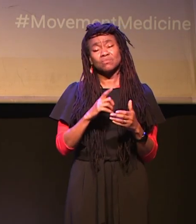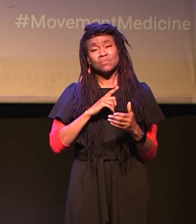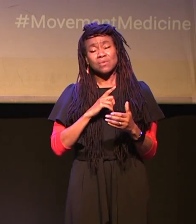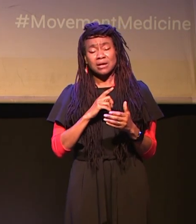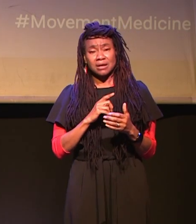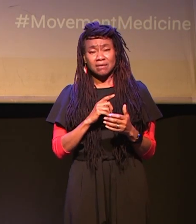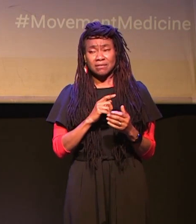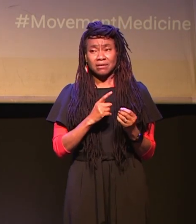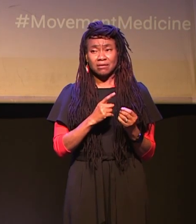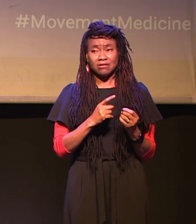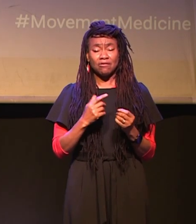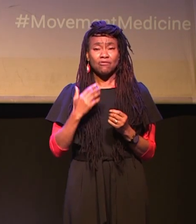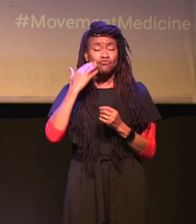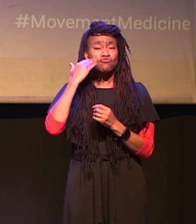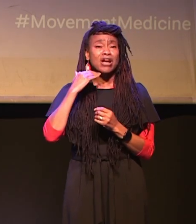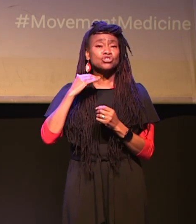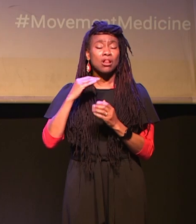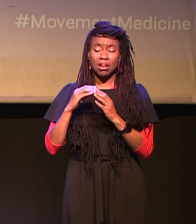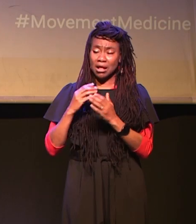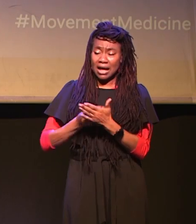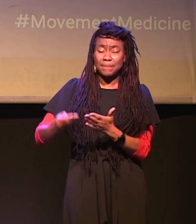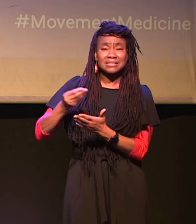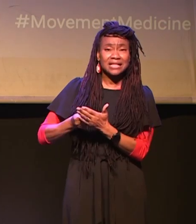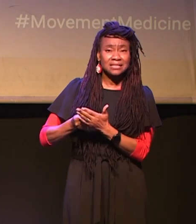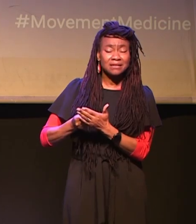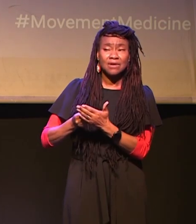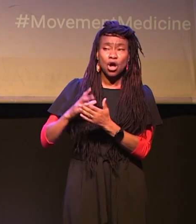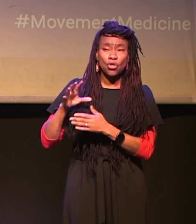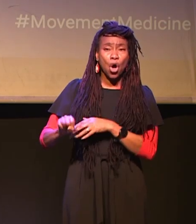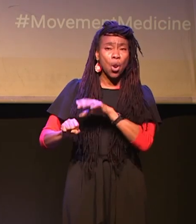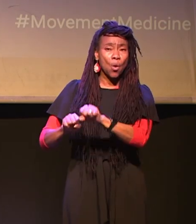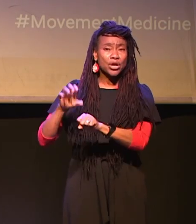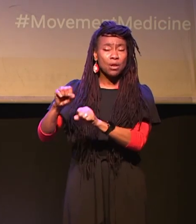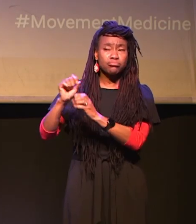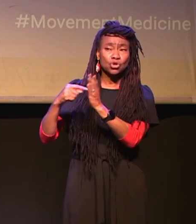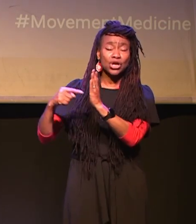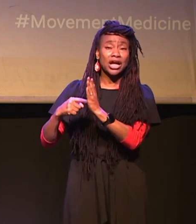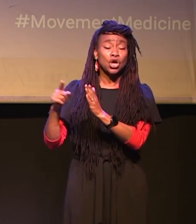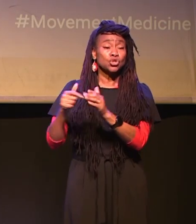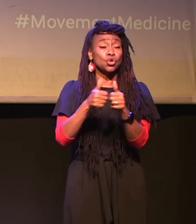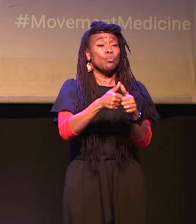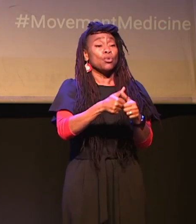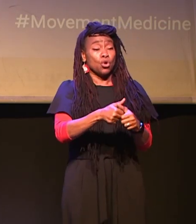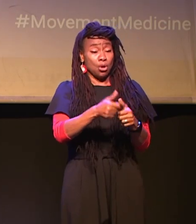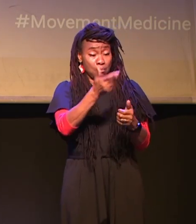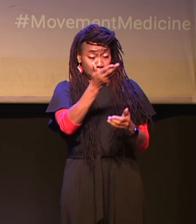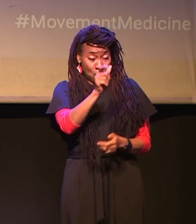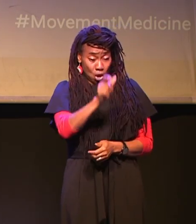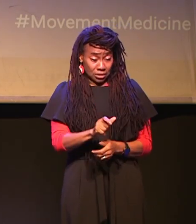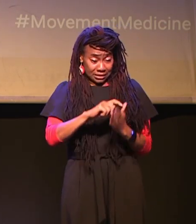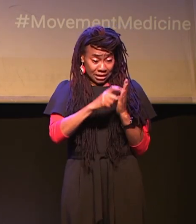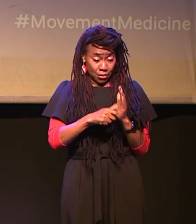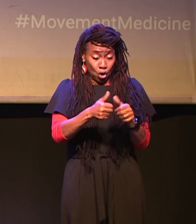so beneficial to racial capitalism and the colonial project of cure or be useless is not native to us. Like, that's not